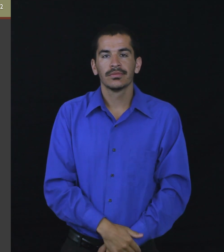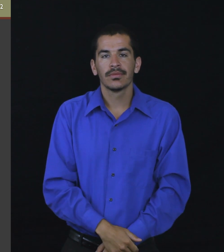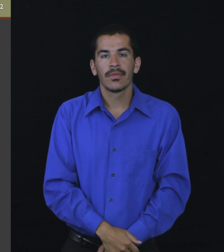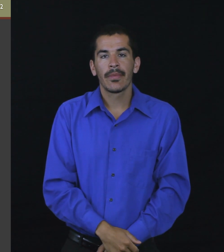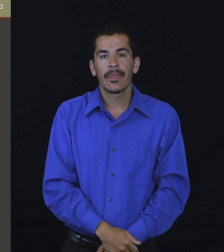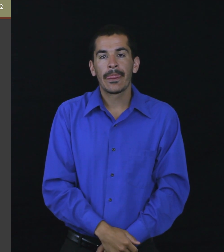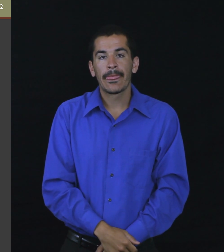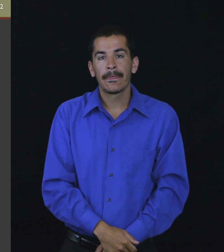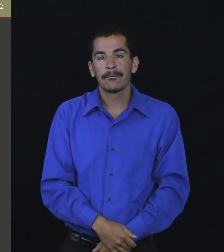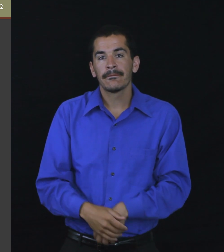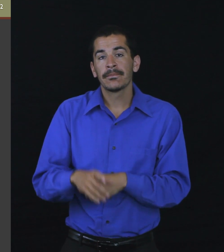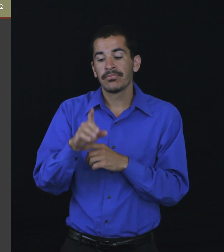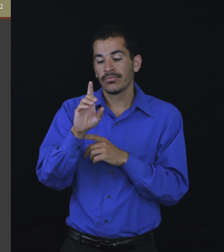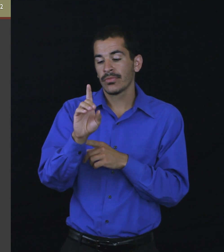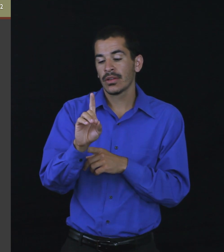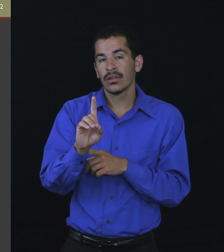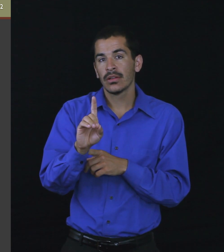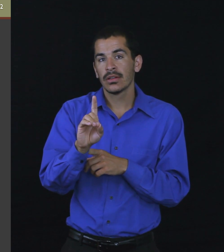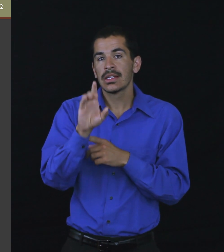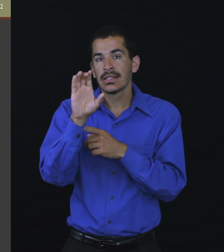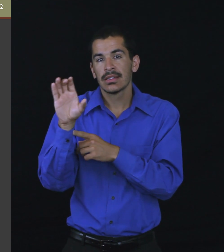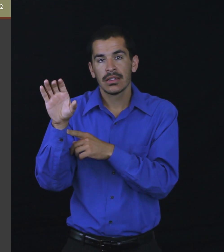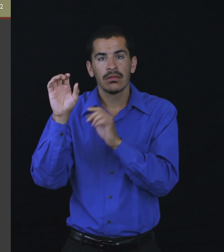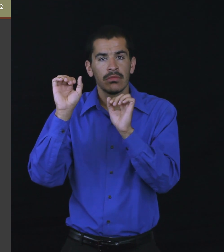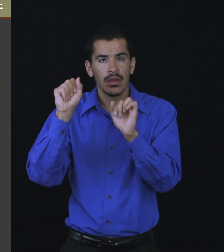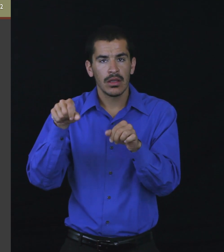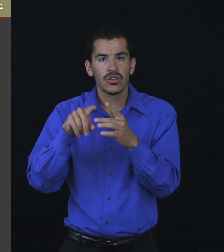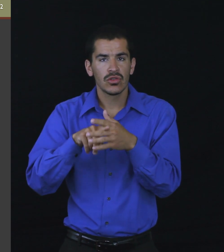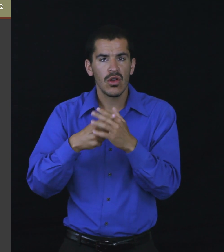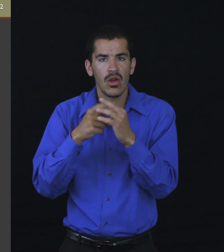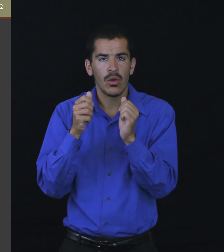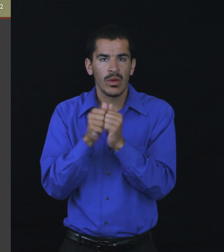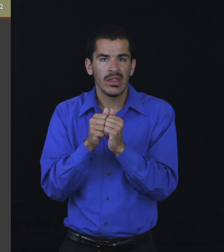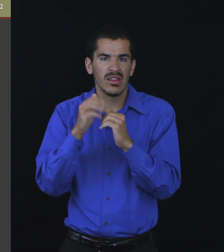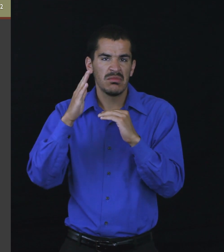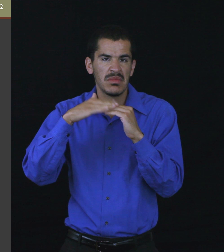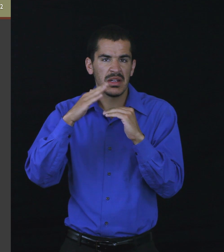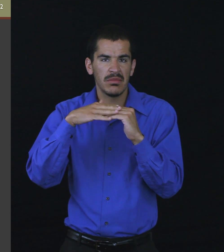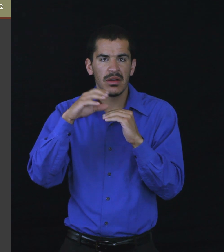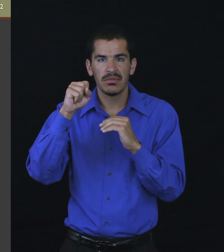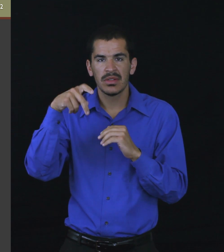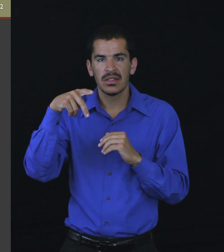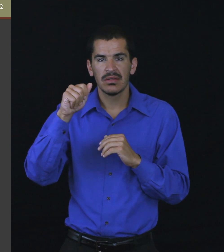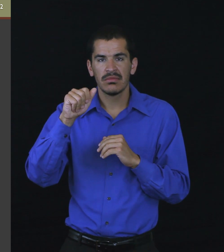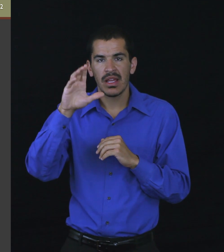They can start with a minimum spaces needed.